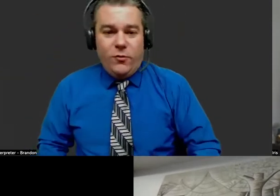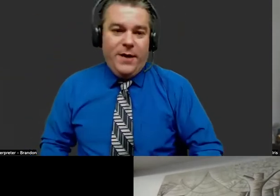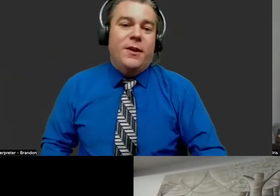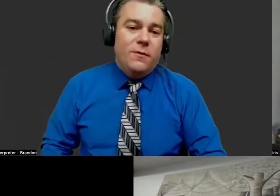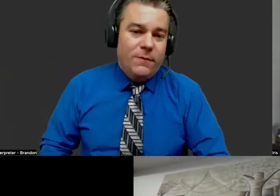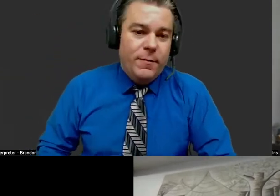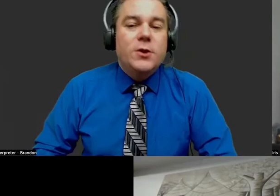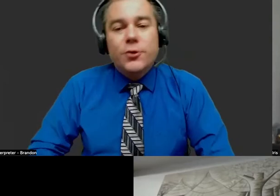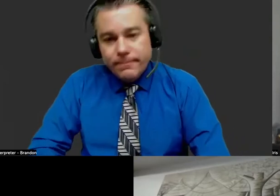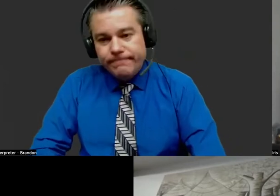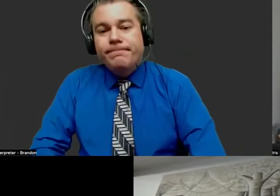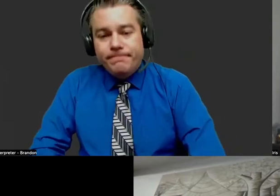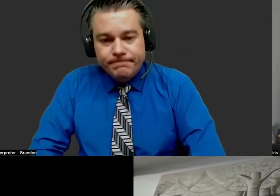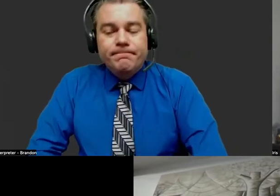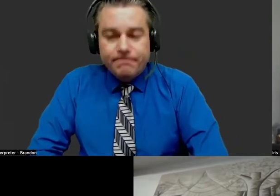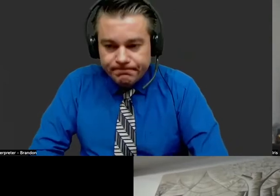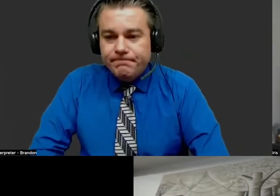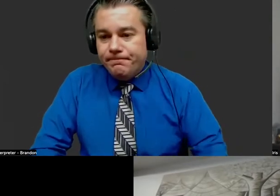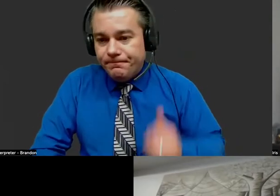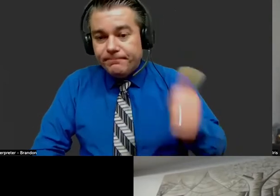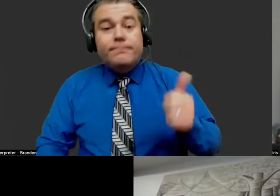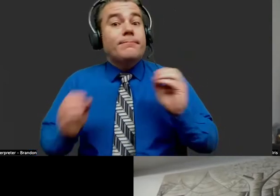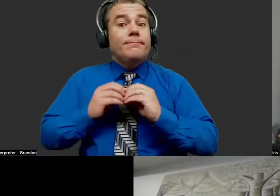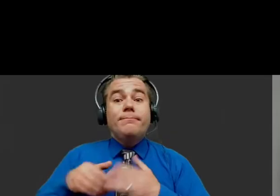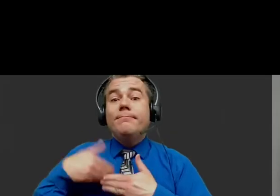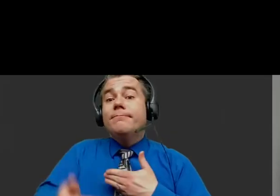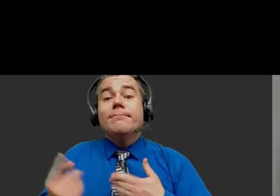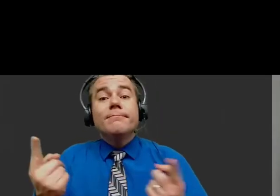Okay, great. Thank you very much. Yes. All right, who's next?